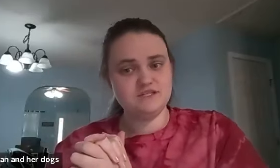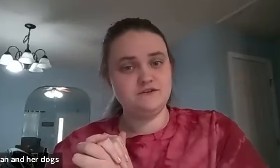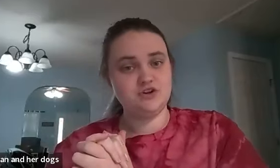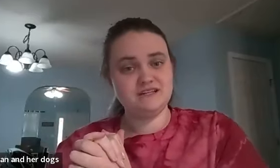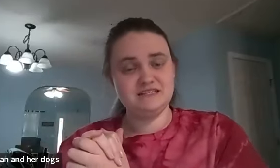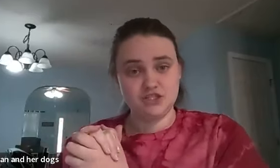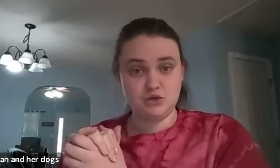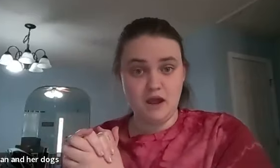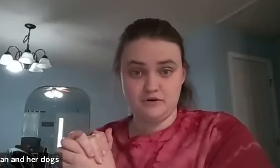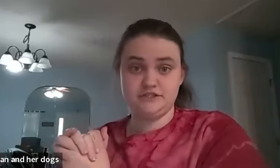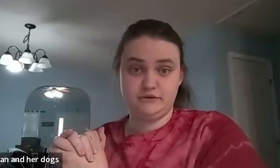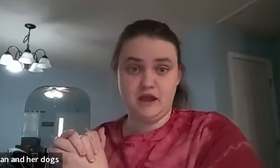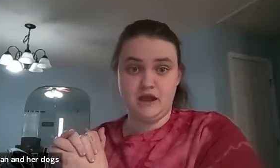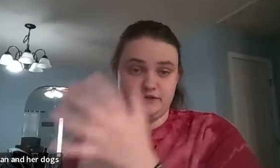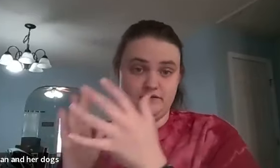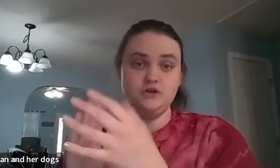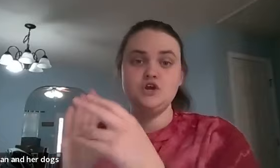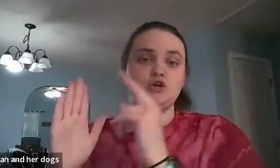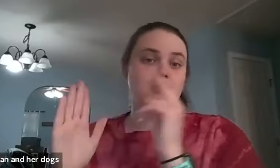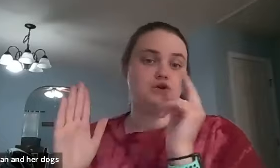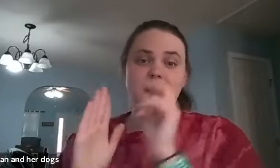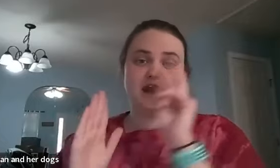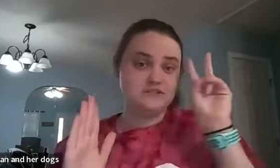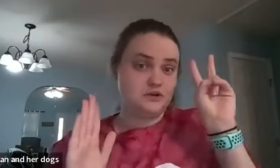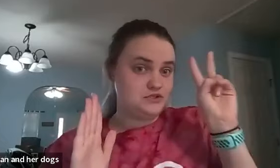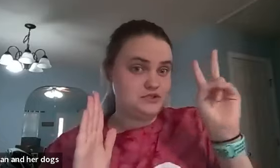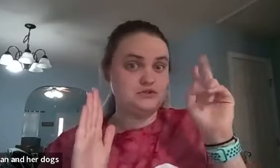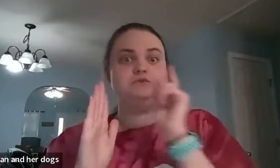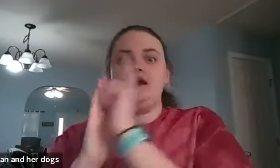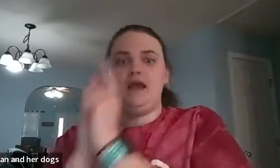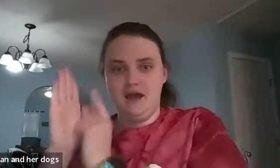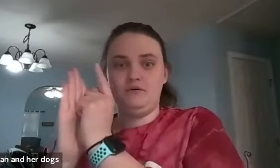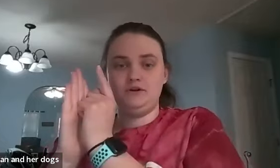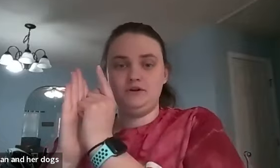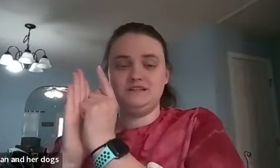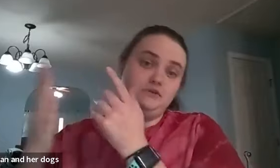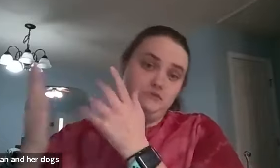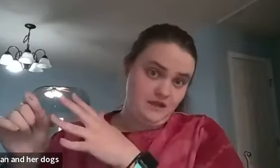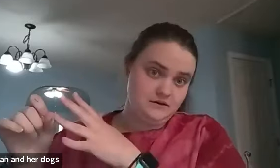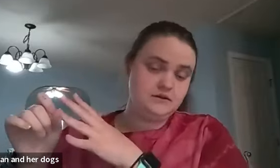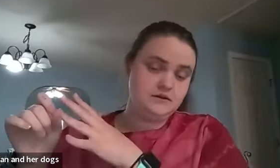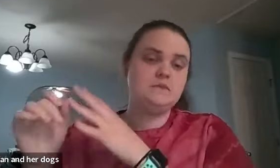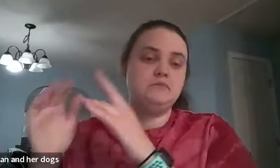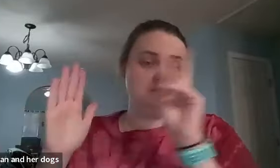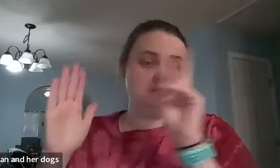you're trying to say 2 hours, 3 hours, whatever, you don't have to go 2 hours. I mean, you can, but you can just do